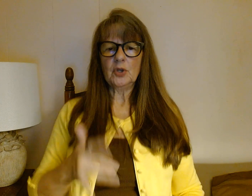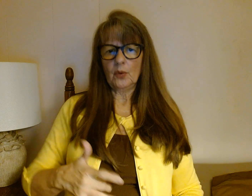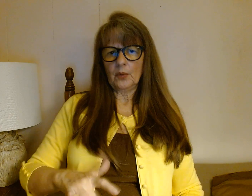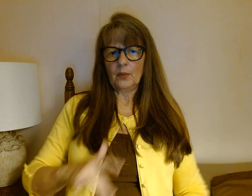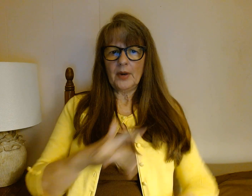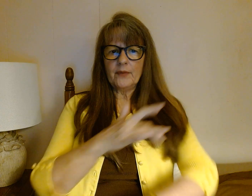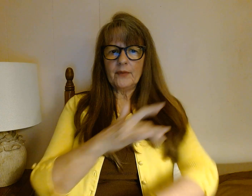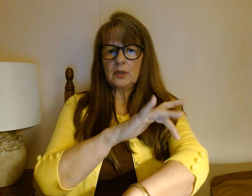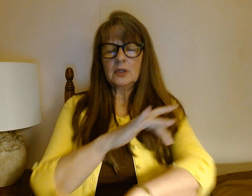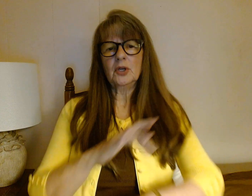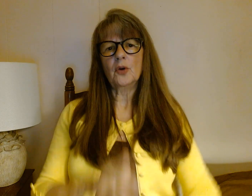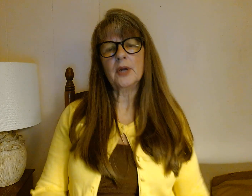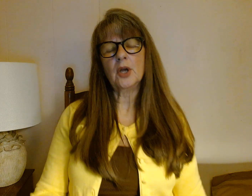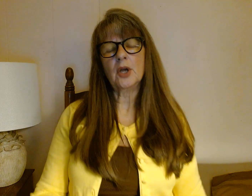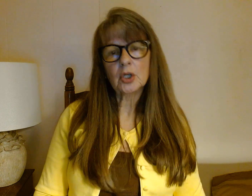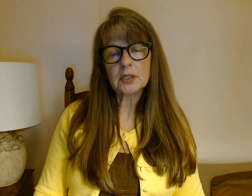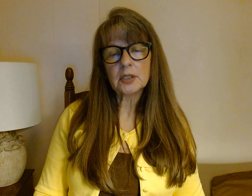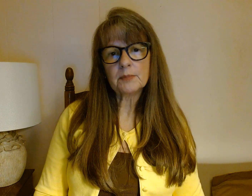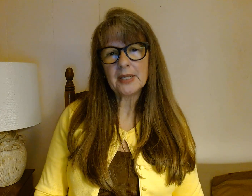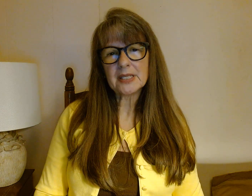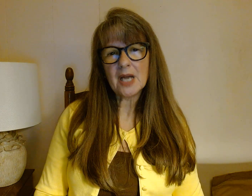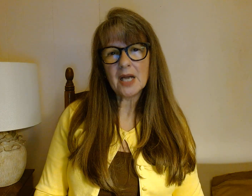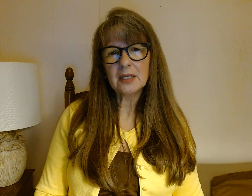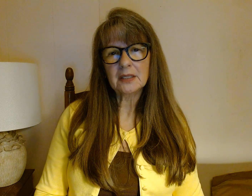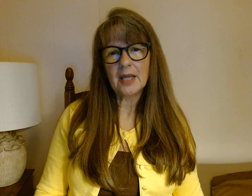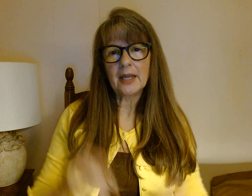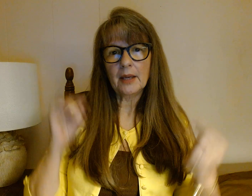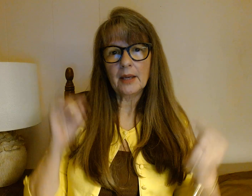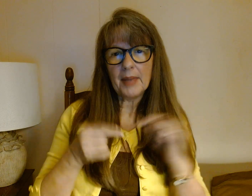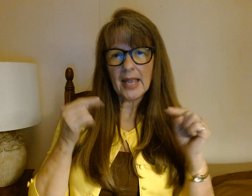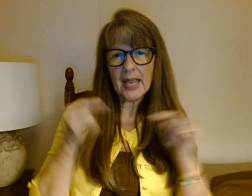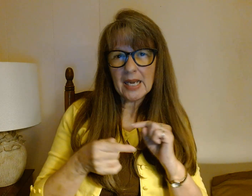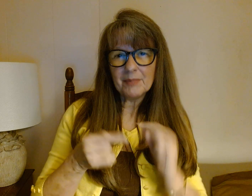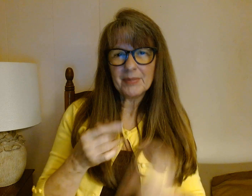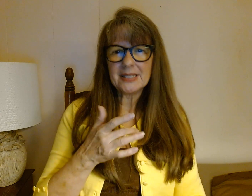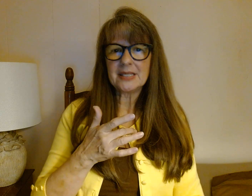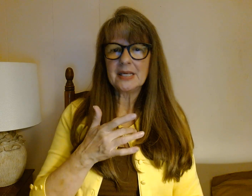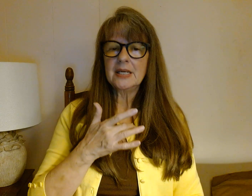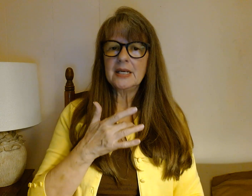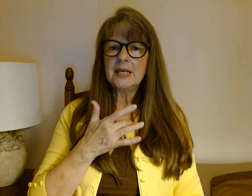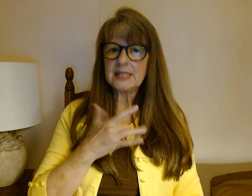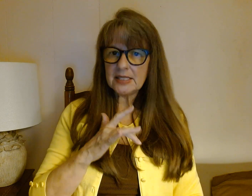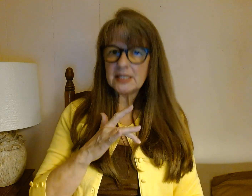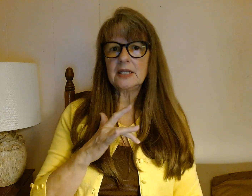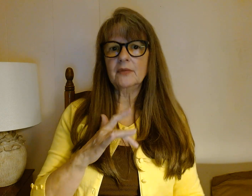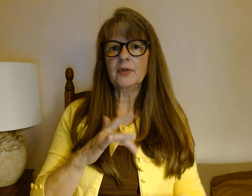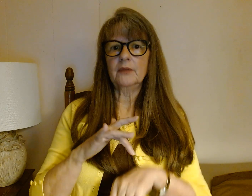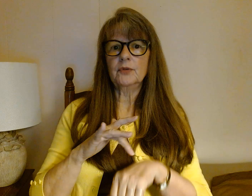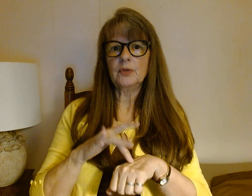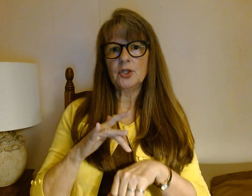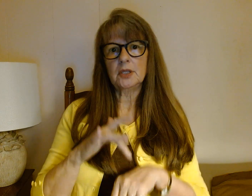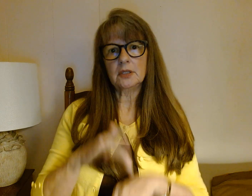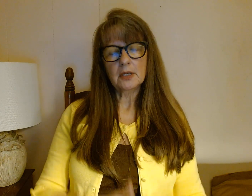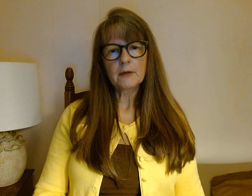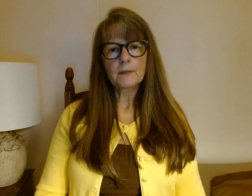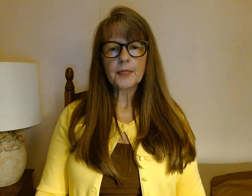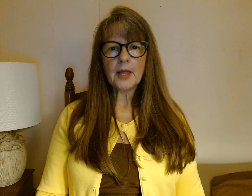Or whatever, it hurts, but it's not like pain, but it's sensitive, like if you touch it.